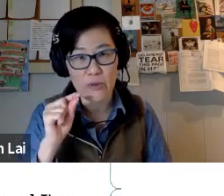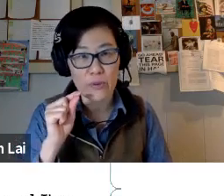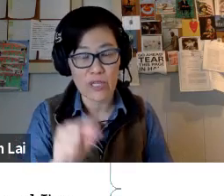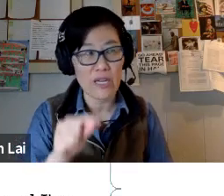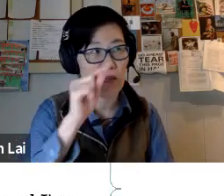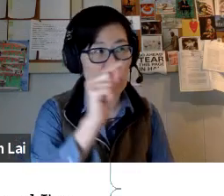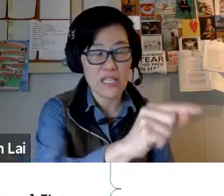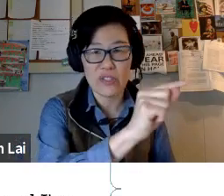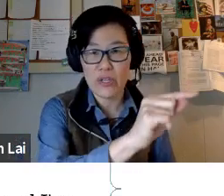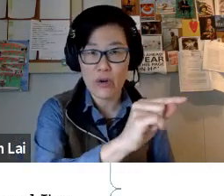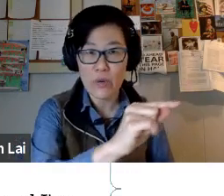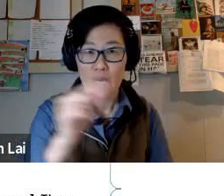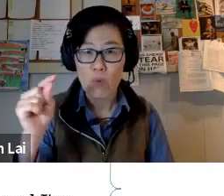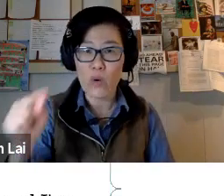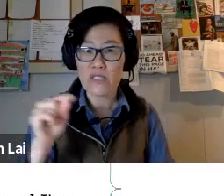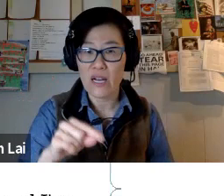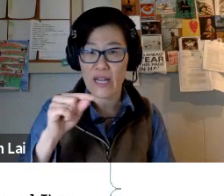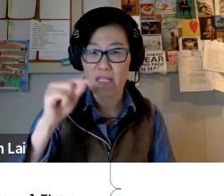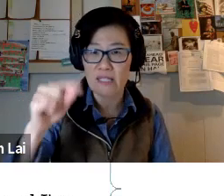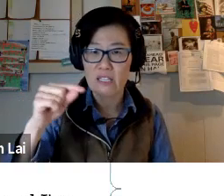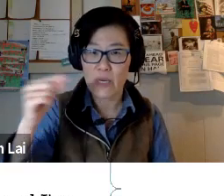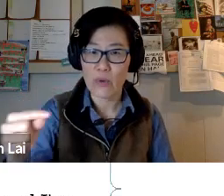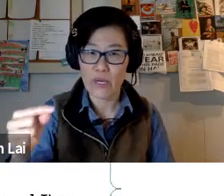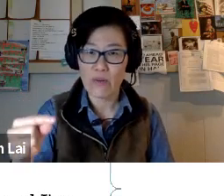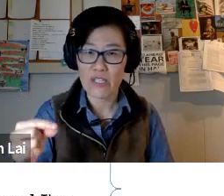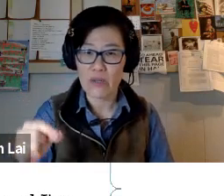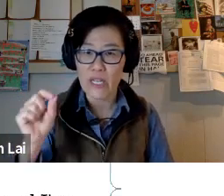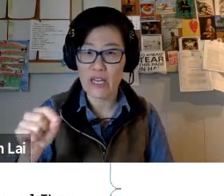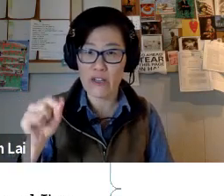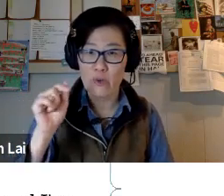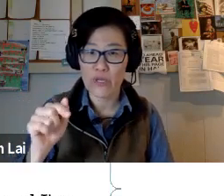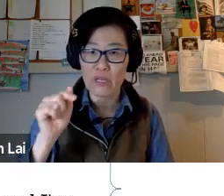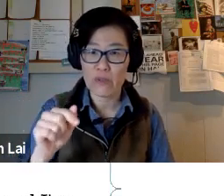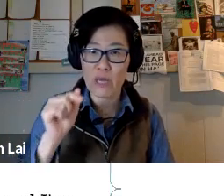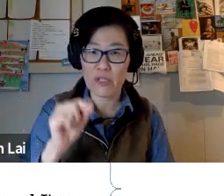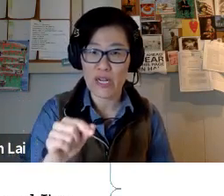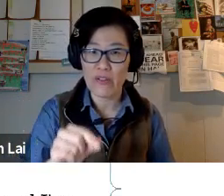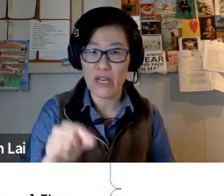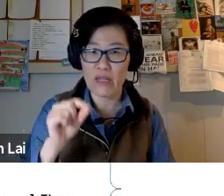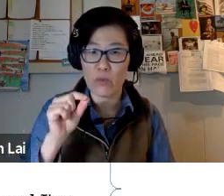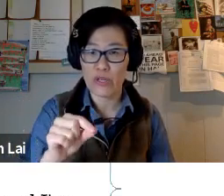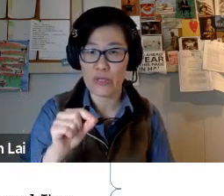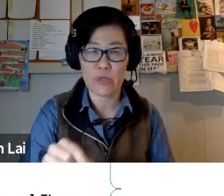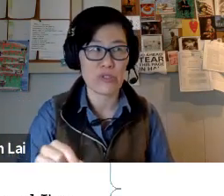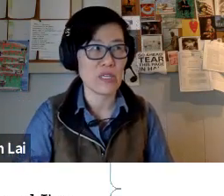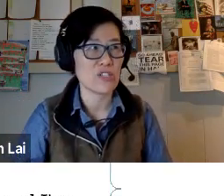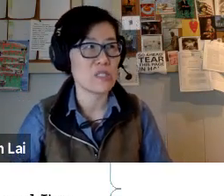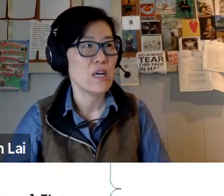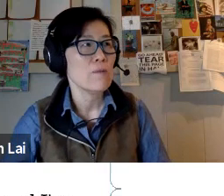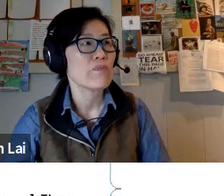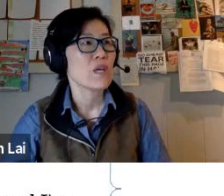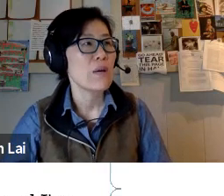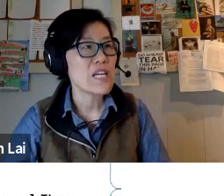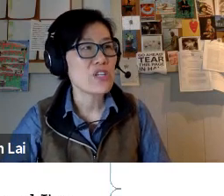Iris to let Leslie know once I had sent in my query. Okay, so again, really keeping track on that and working those personal